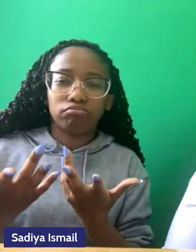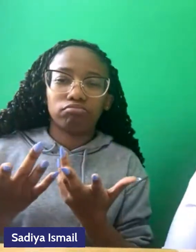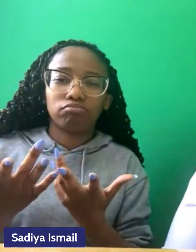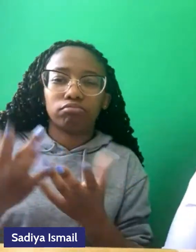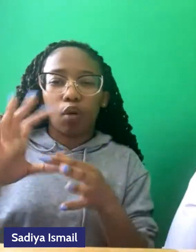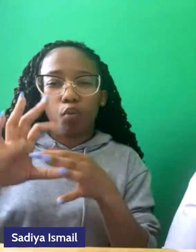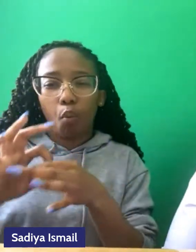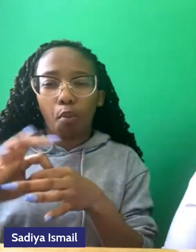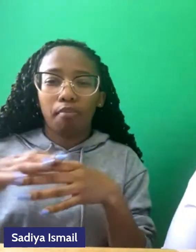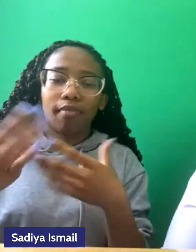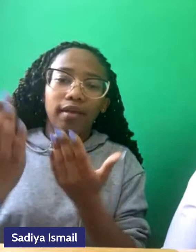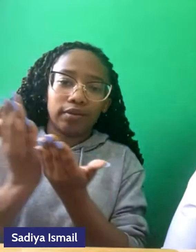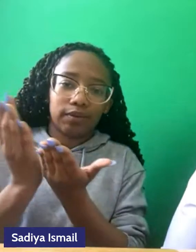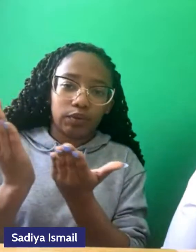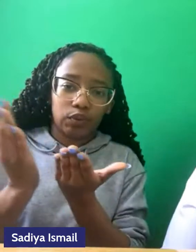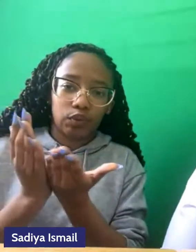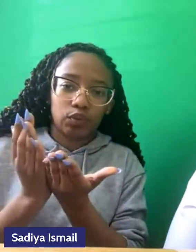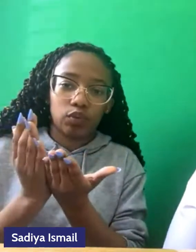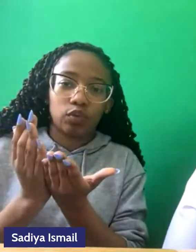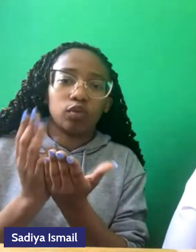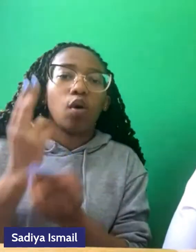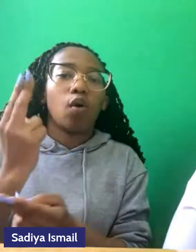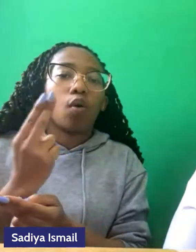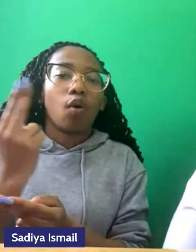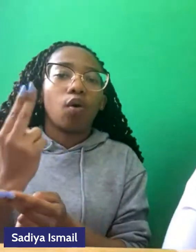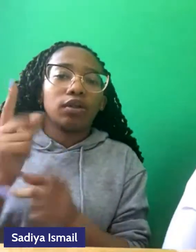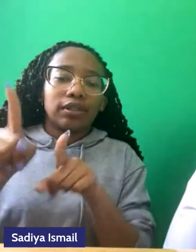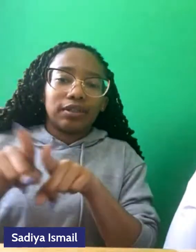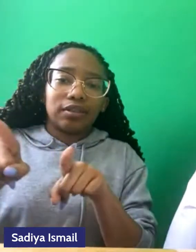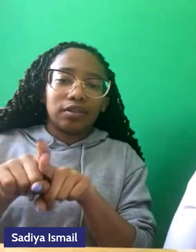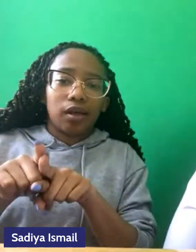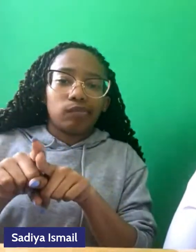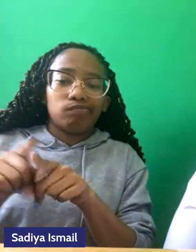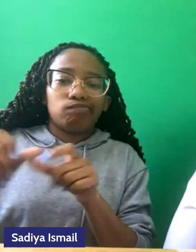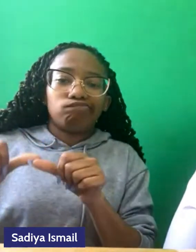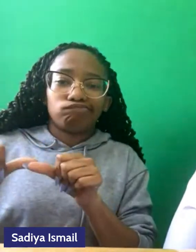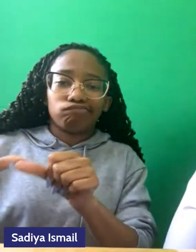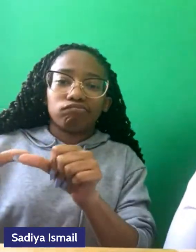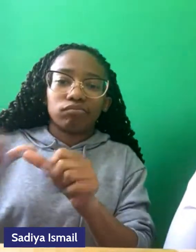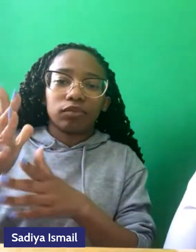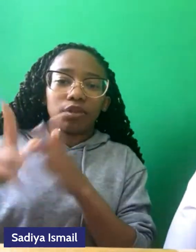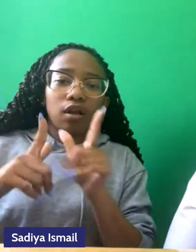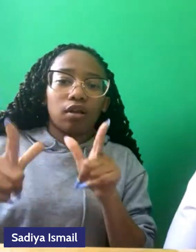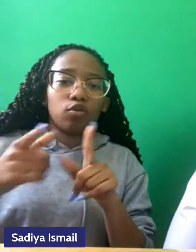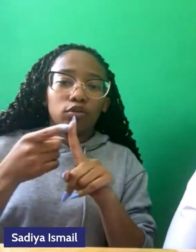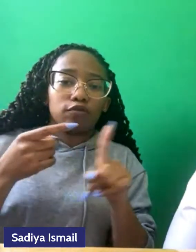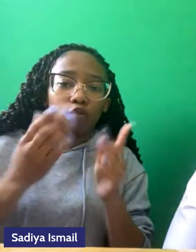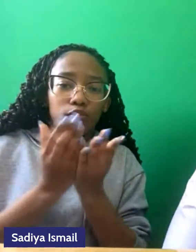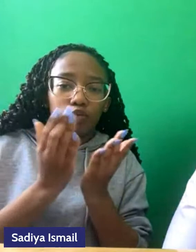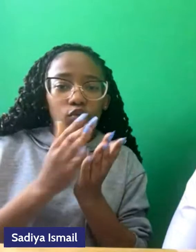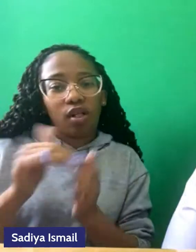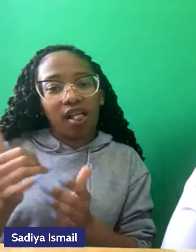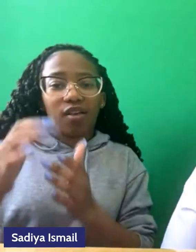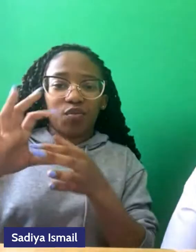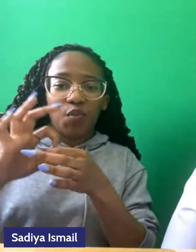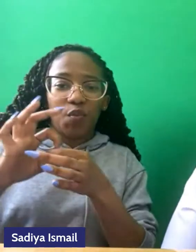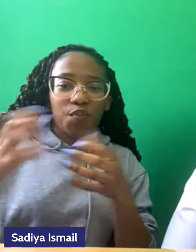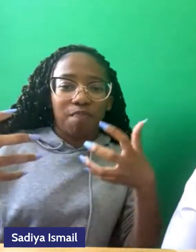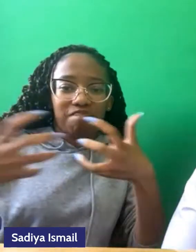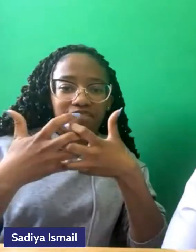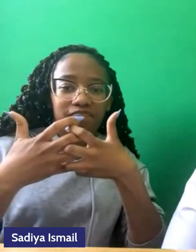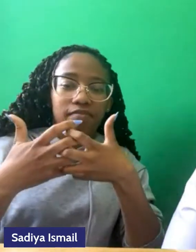at home and at school. Also the same consistent sign language from school and home. There is